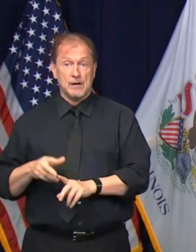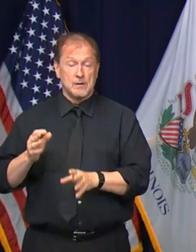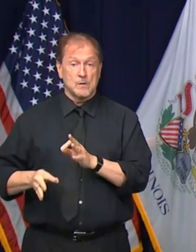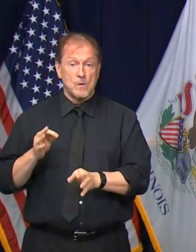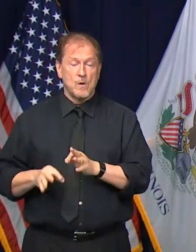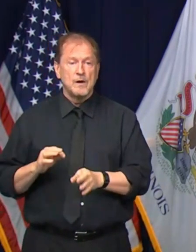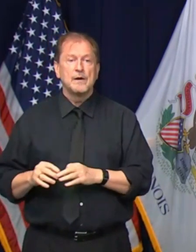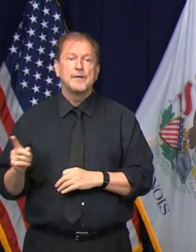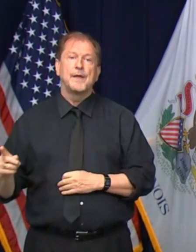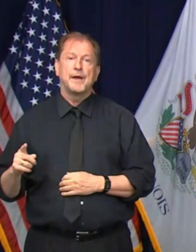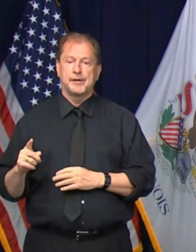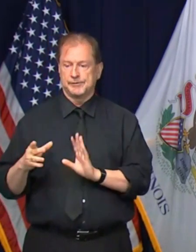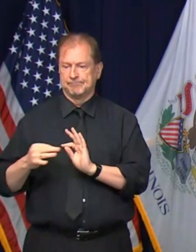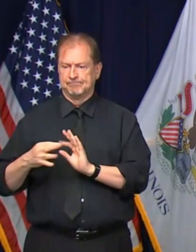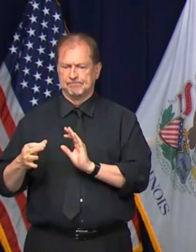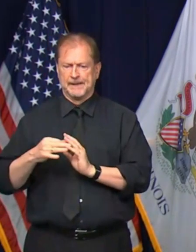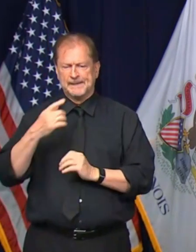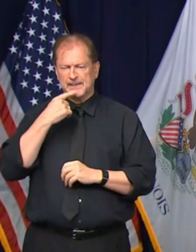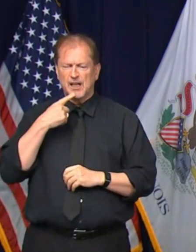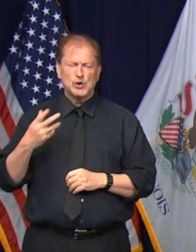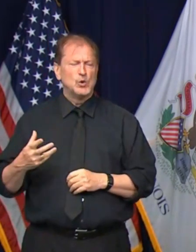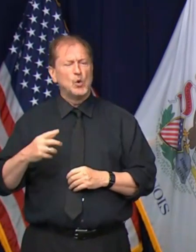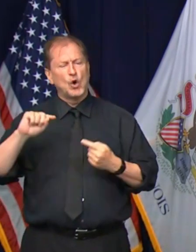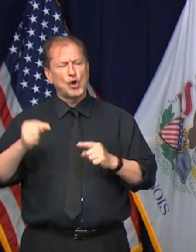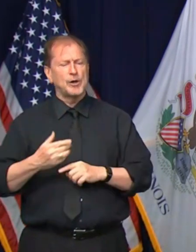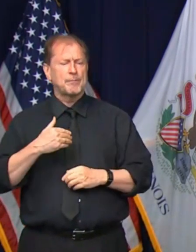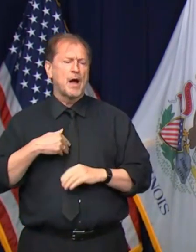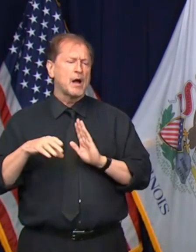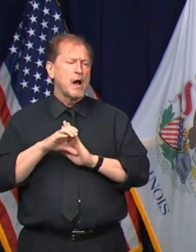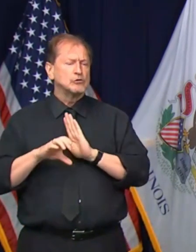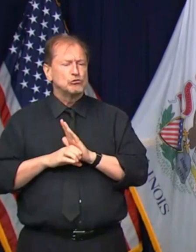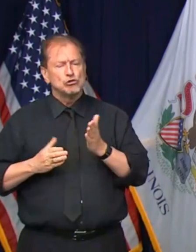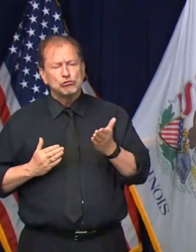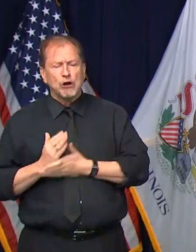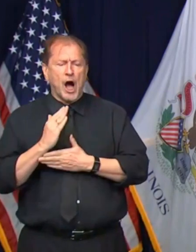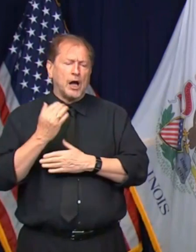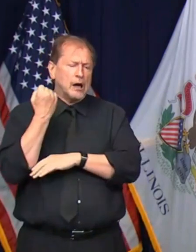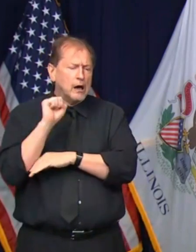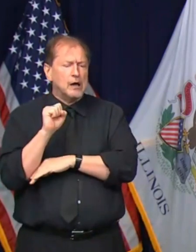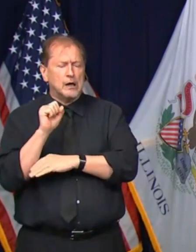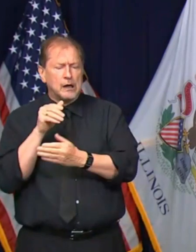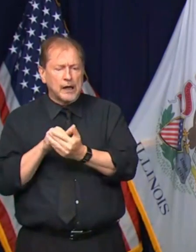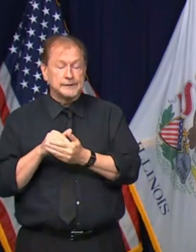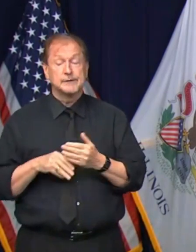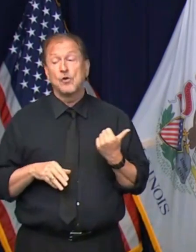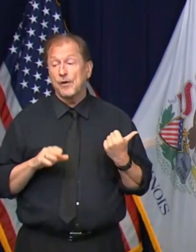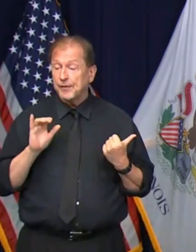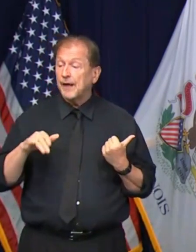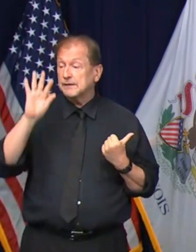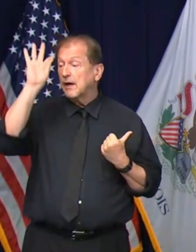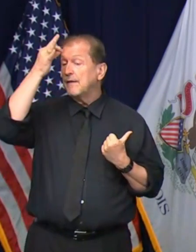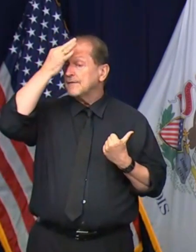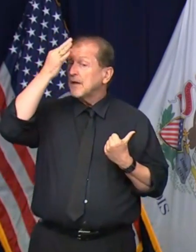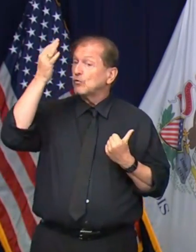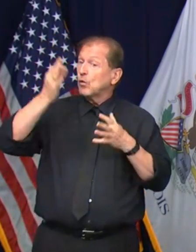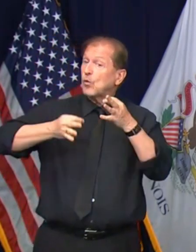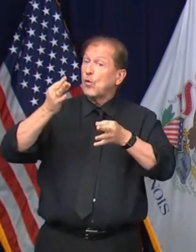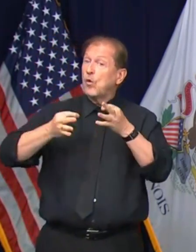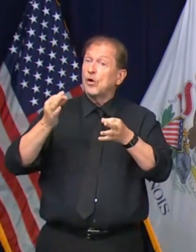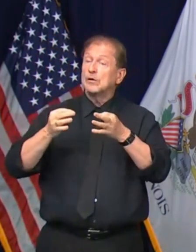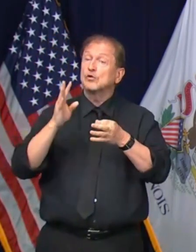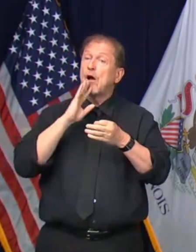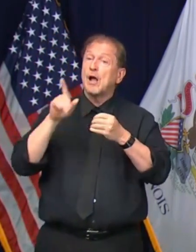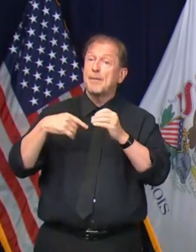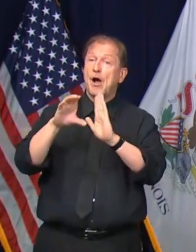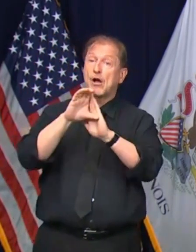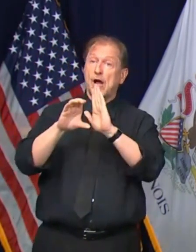that the constitutional right is being taken away. And so that's a federal matter if it's a constitutional right. So